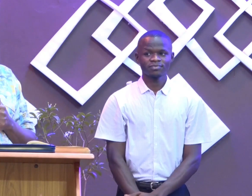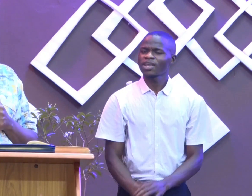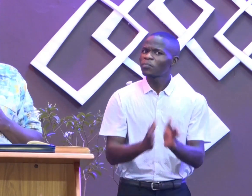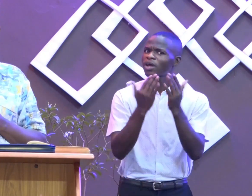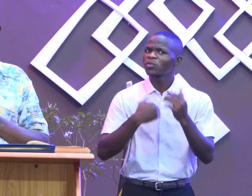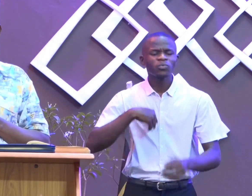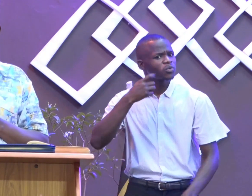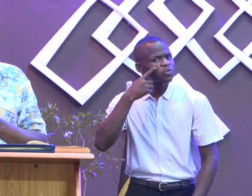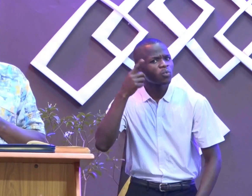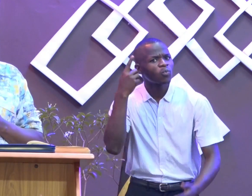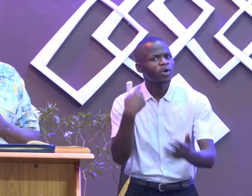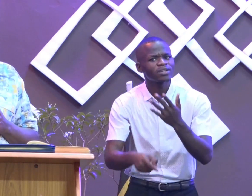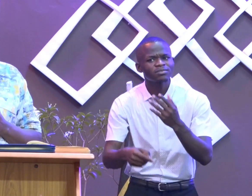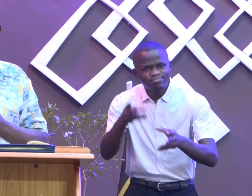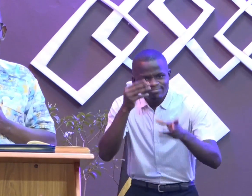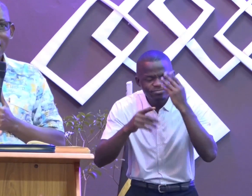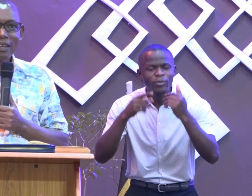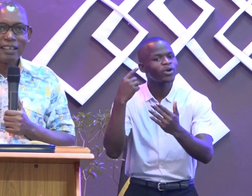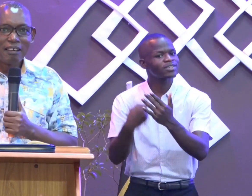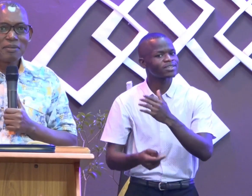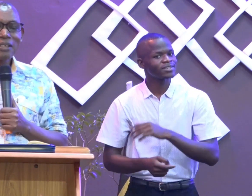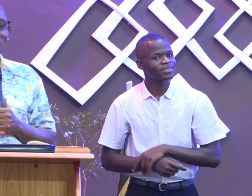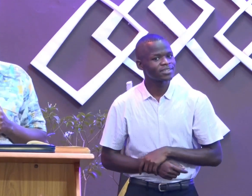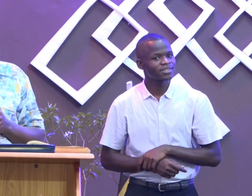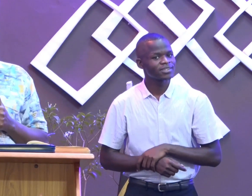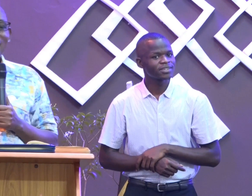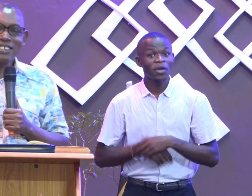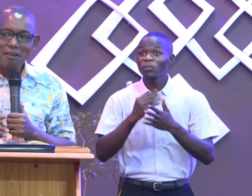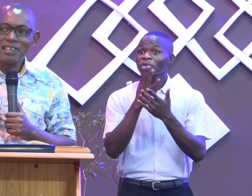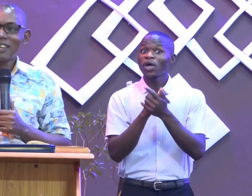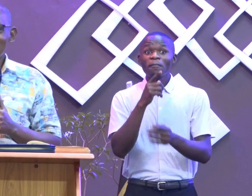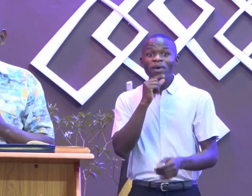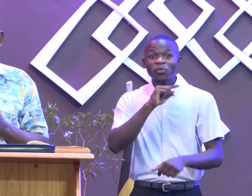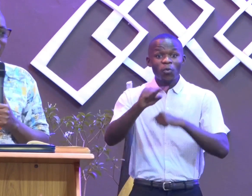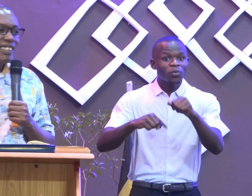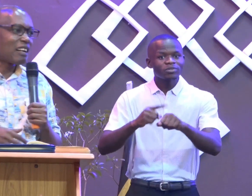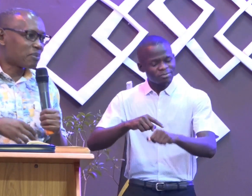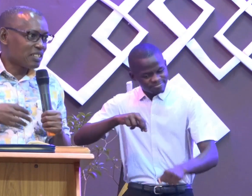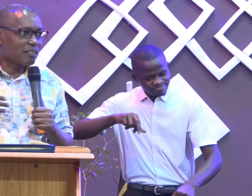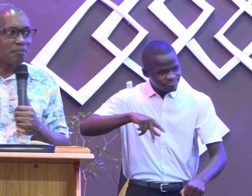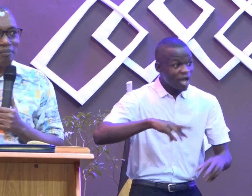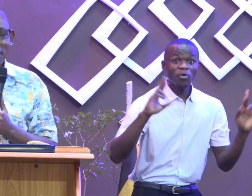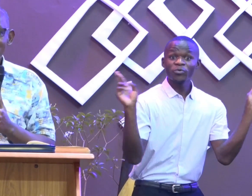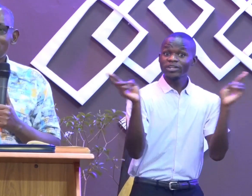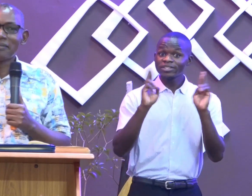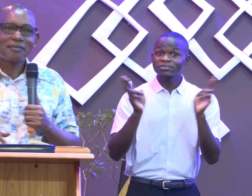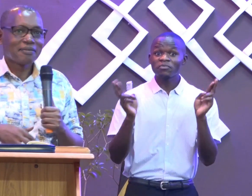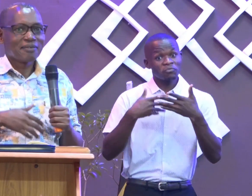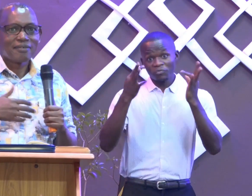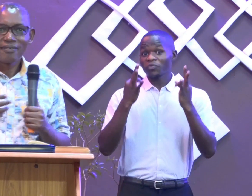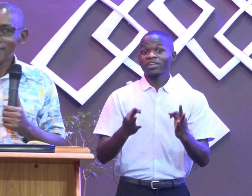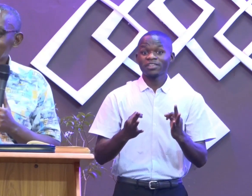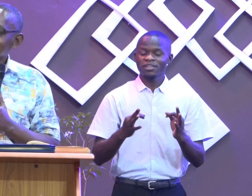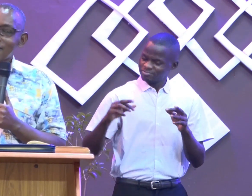Olowooza olabawo ki ekyo ky'oyigawo? What do you learn from here? Omusajja ono buli kaseera yatambulanga yeetegekedde rapture. He would walk every